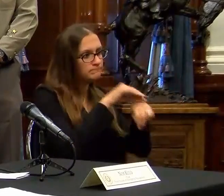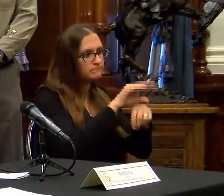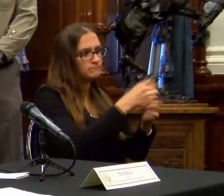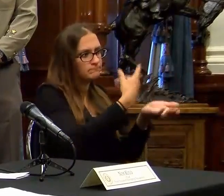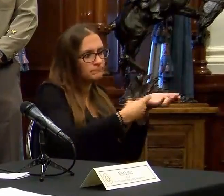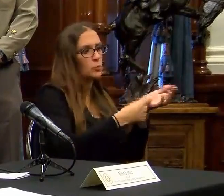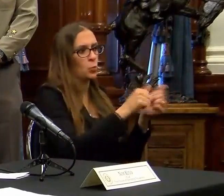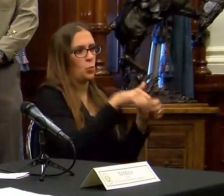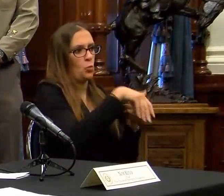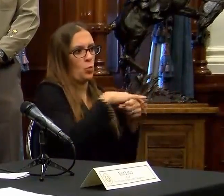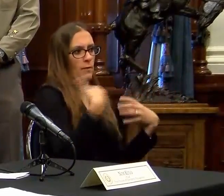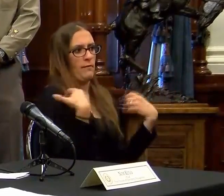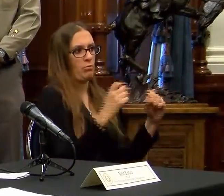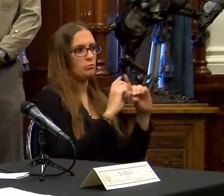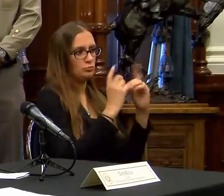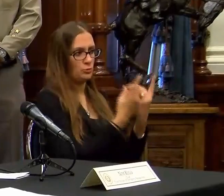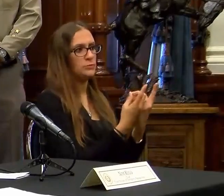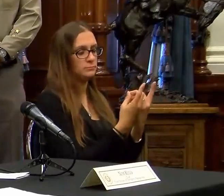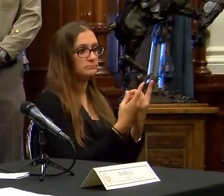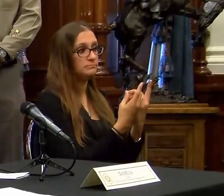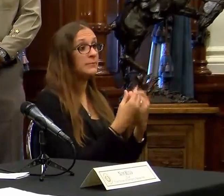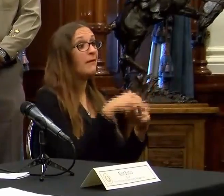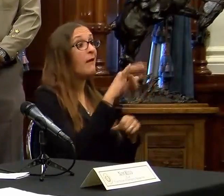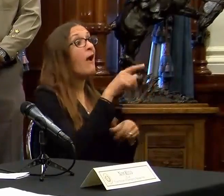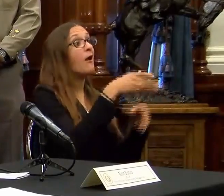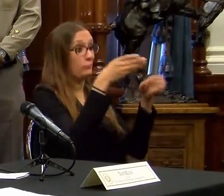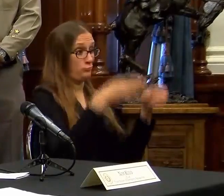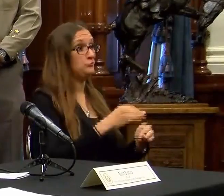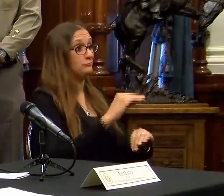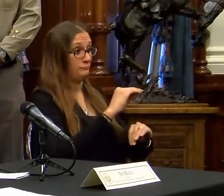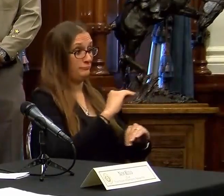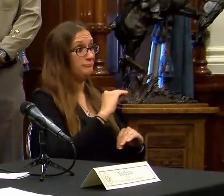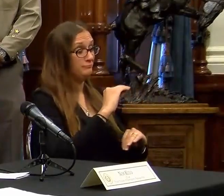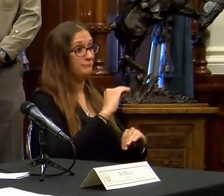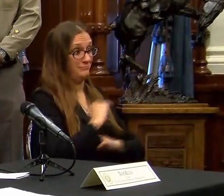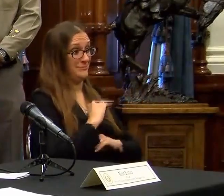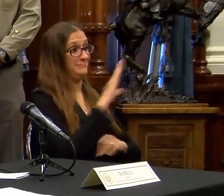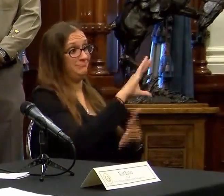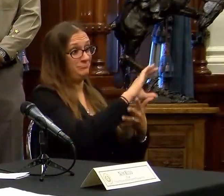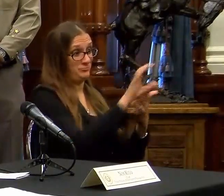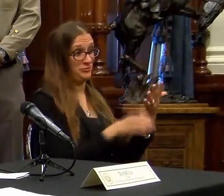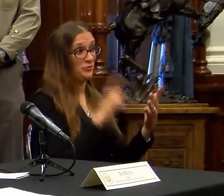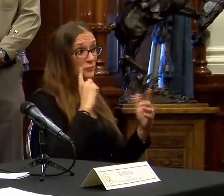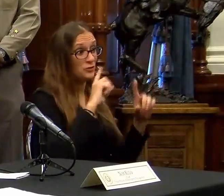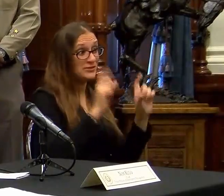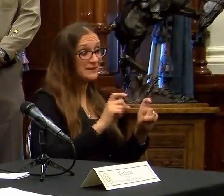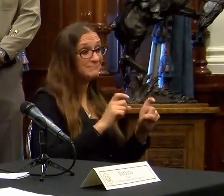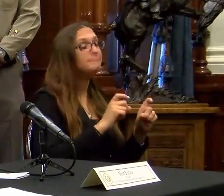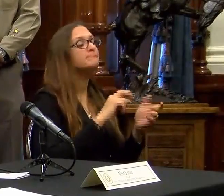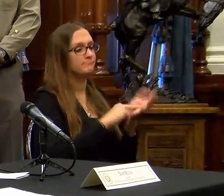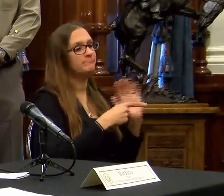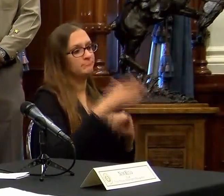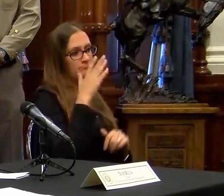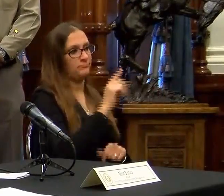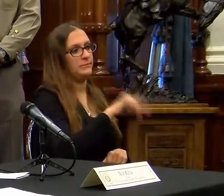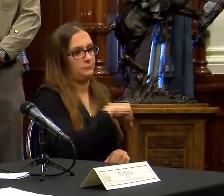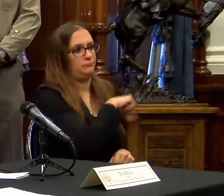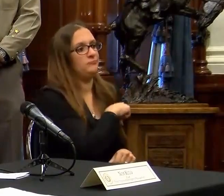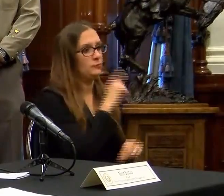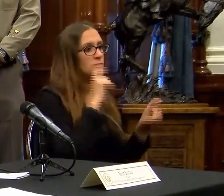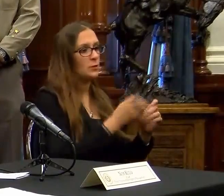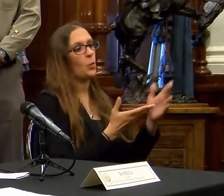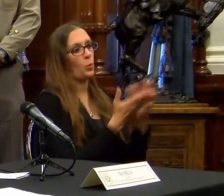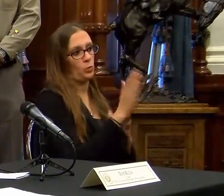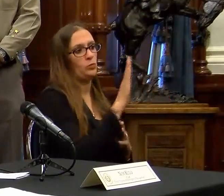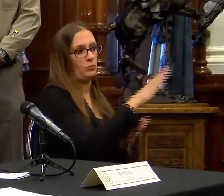local health departments. If the person meets public health criteria, then the person is eligible for testing through